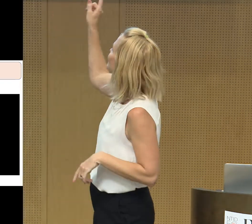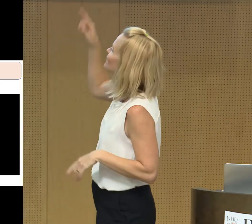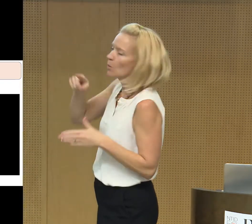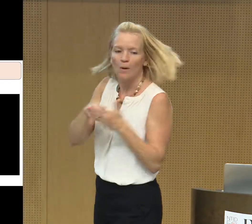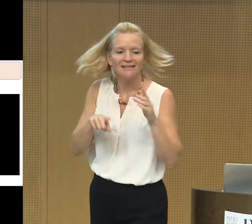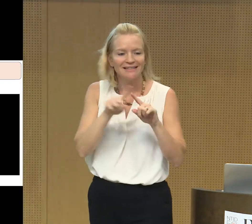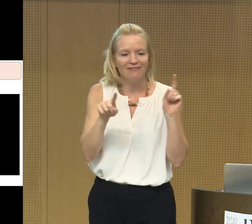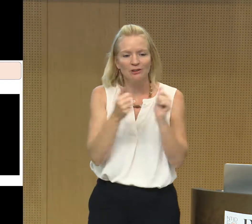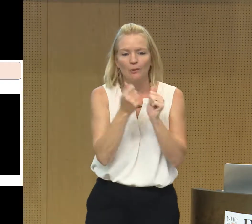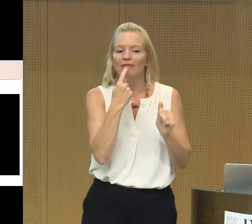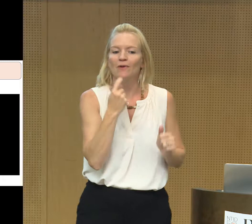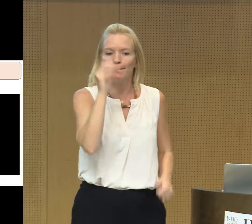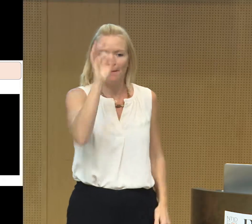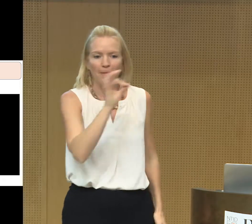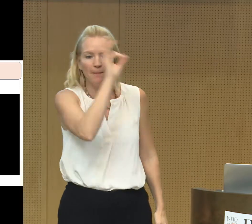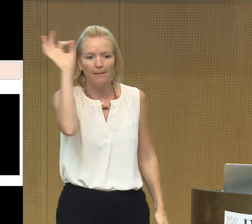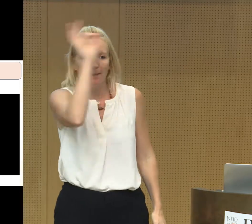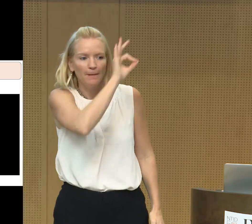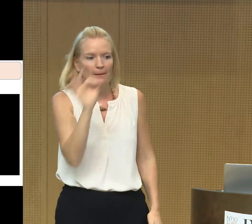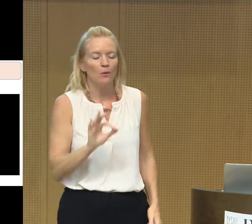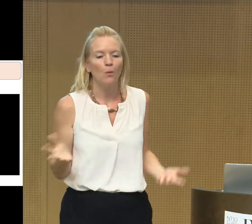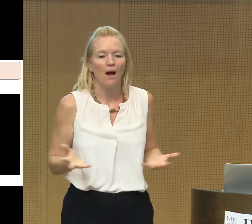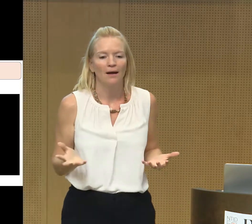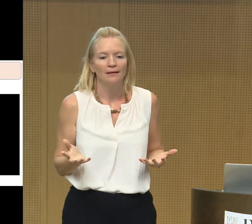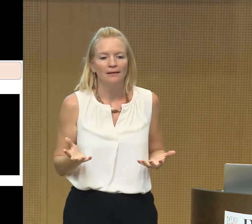What's the difference in the red dots?